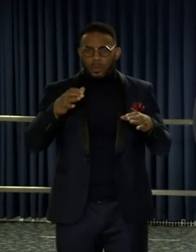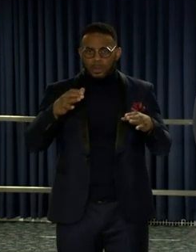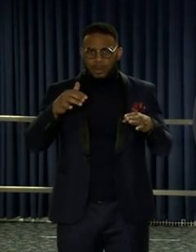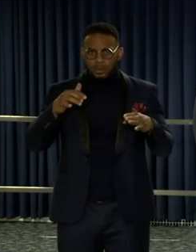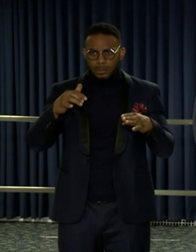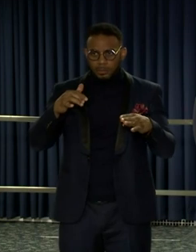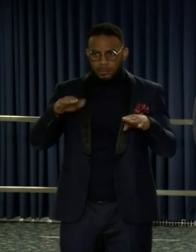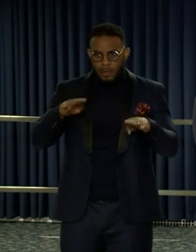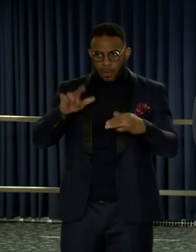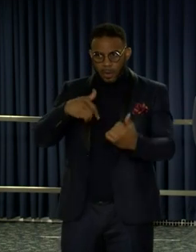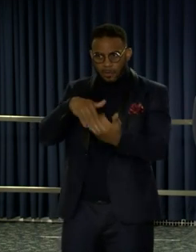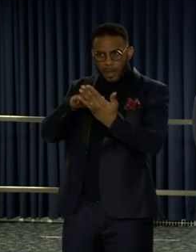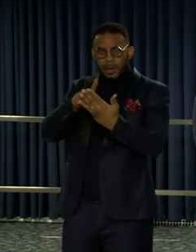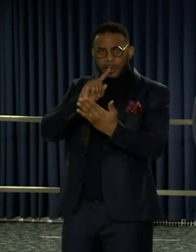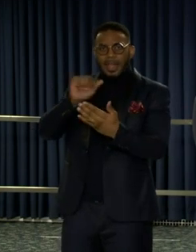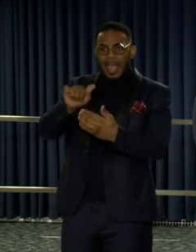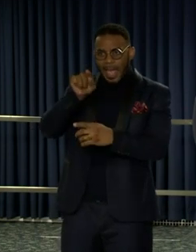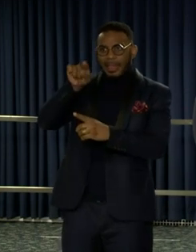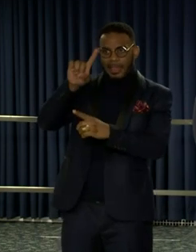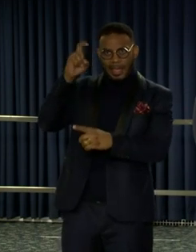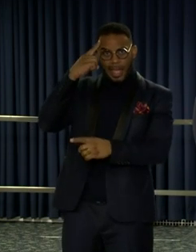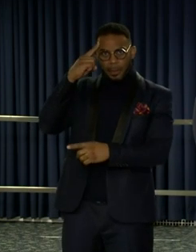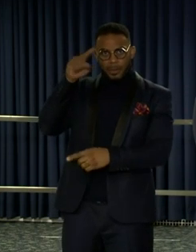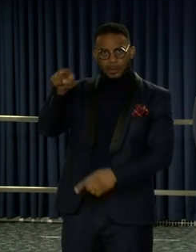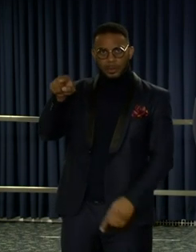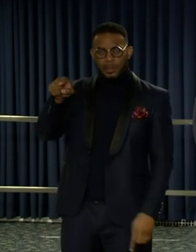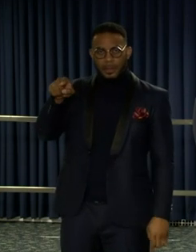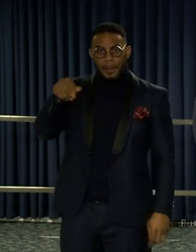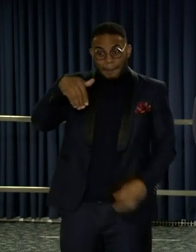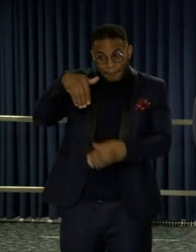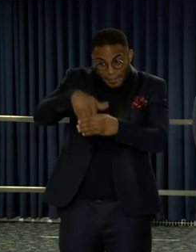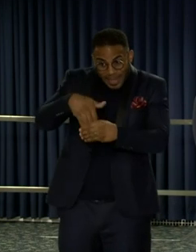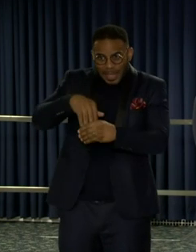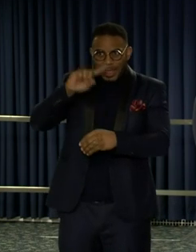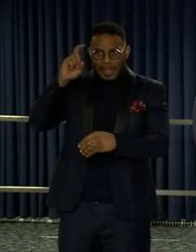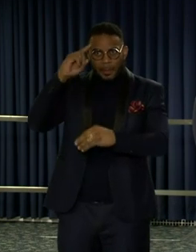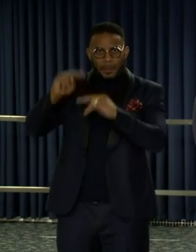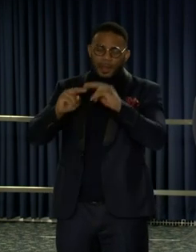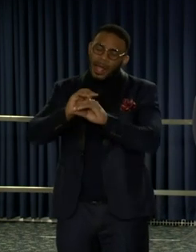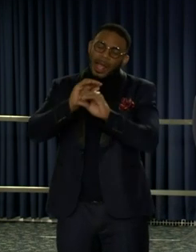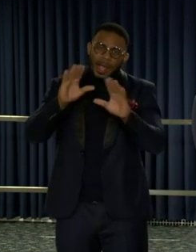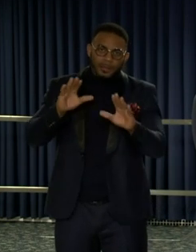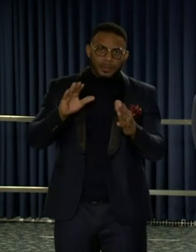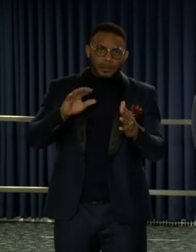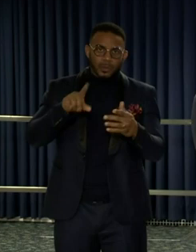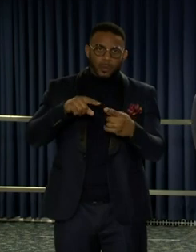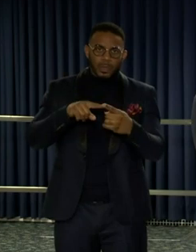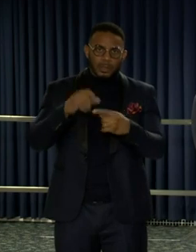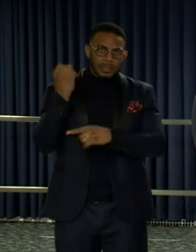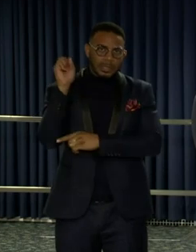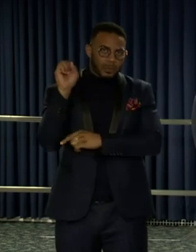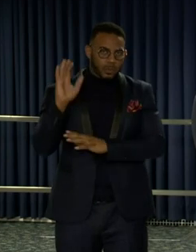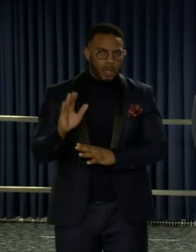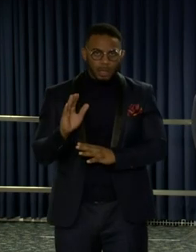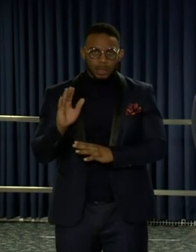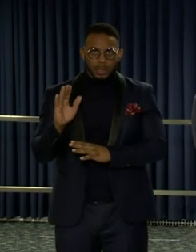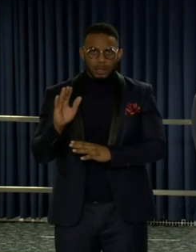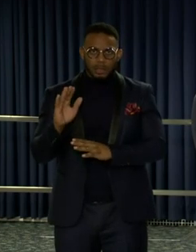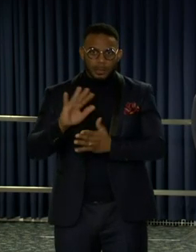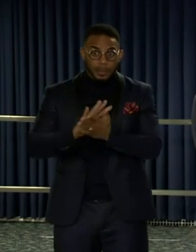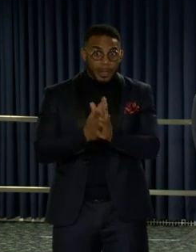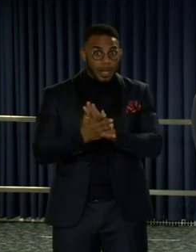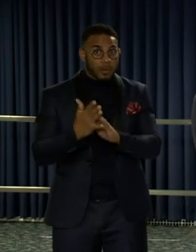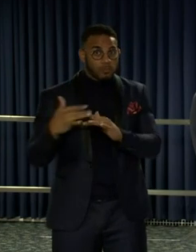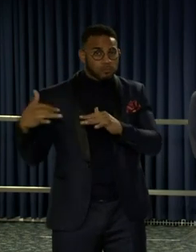have encountered is at the Capitol, inside of the Capitol. Obviously, when the demonstrators turned